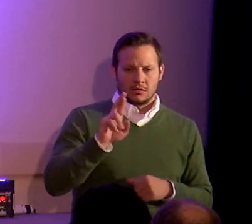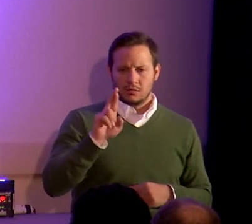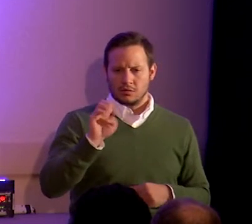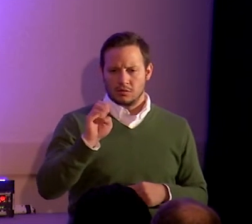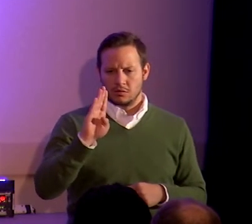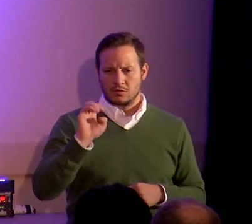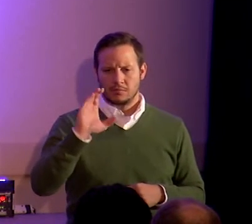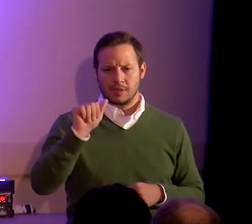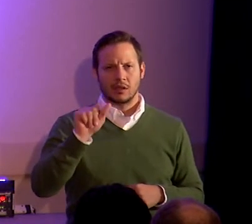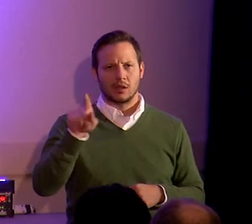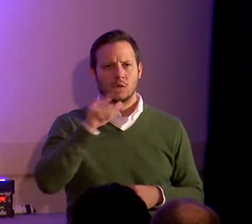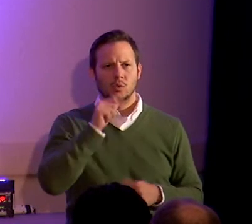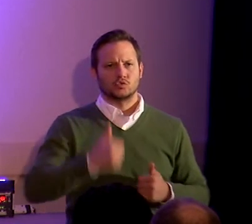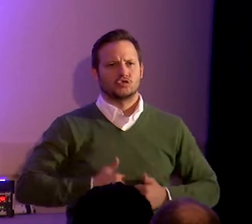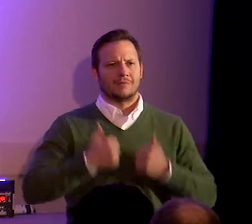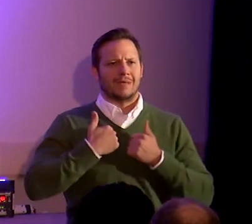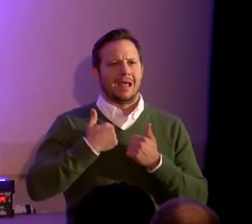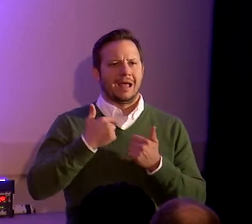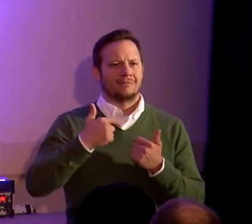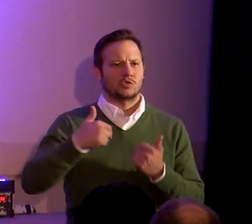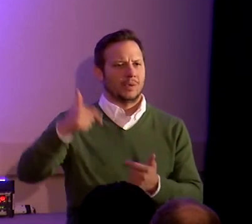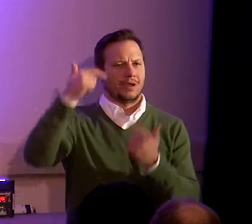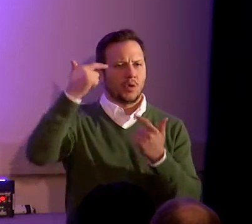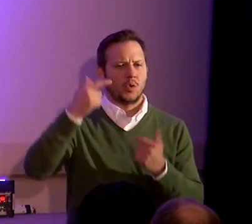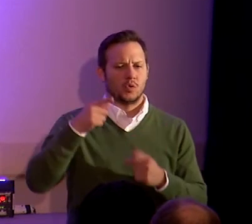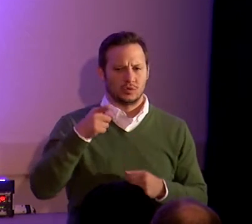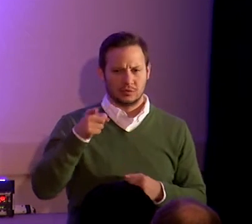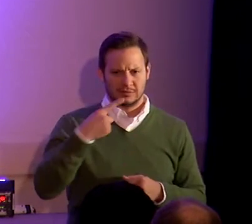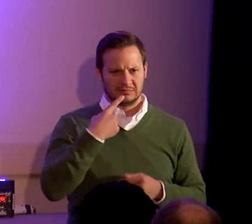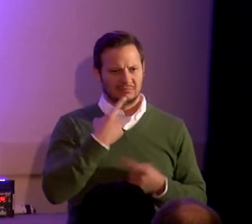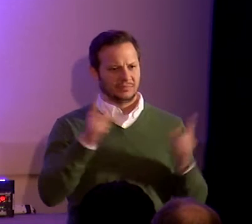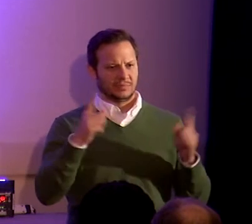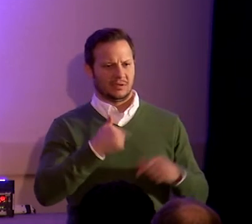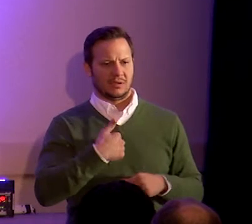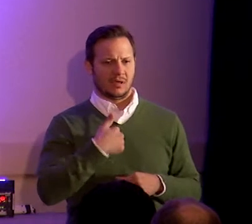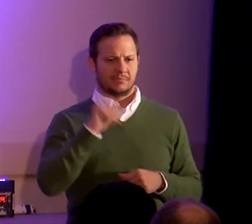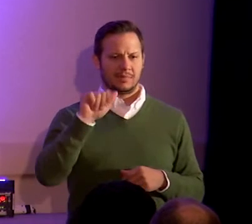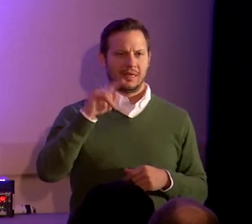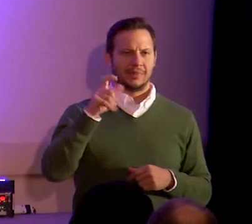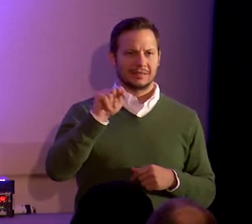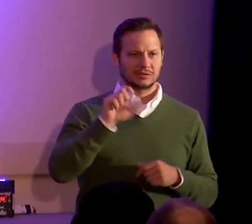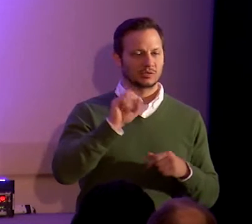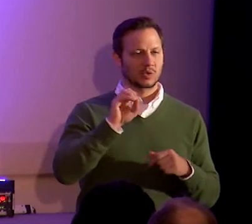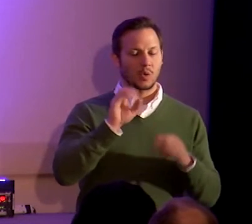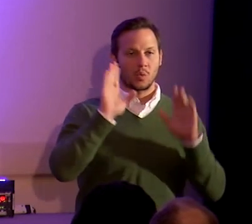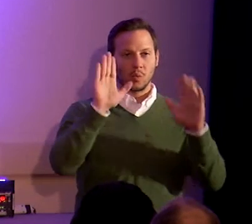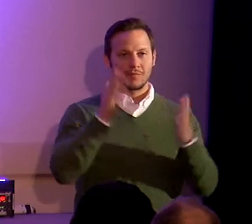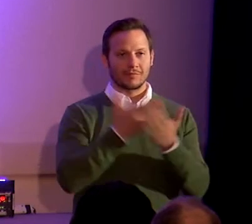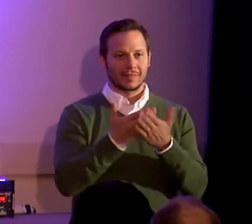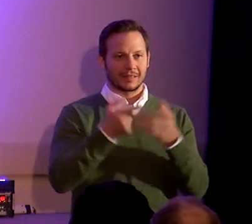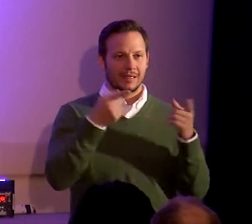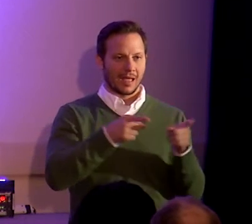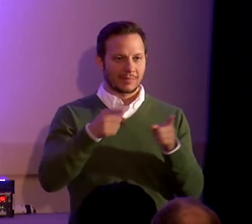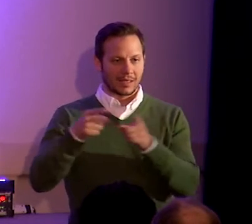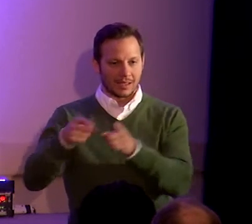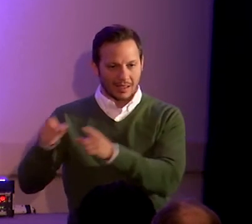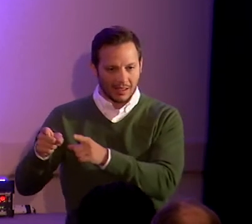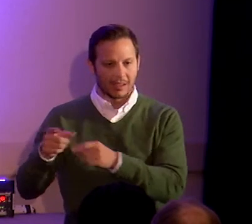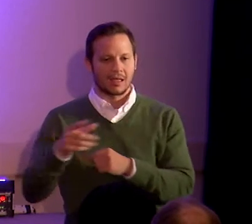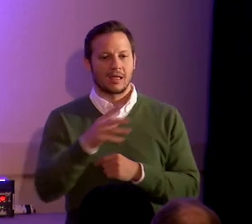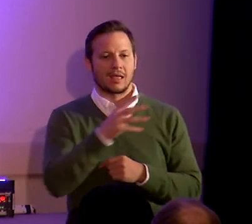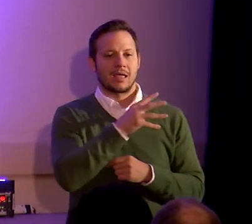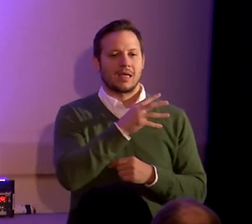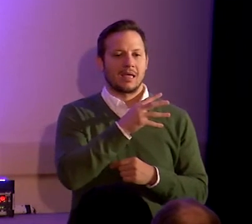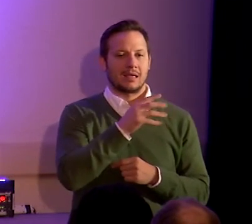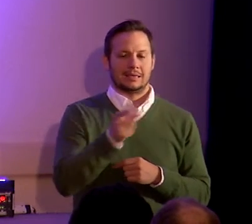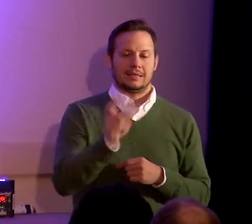a tornado survivor, that she's an atheist, right? So this incredible media around all these events gave all of us unprecedented